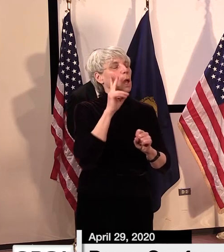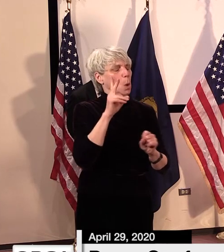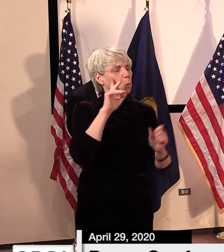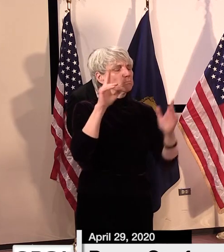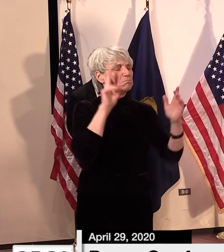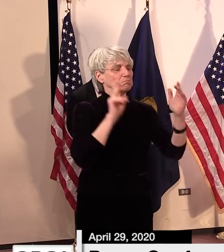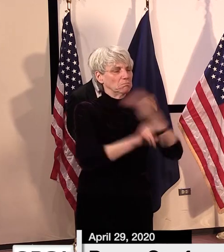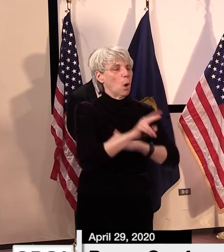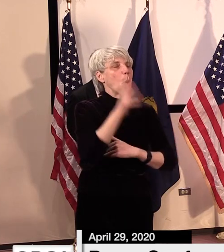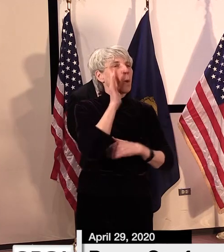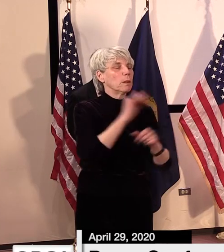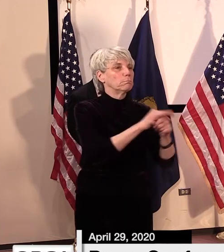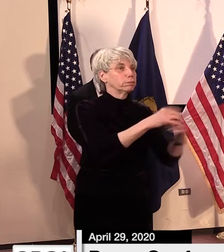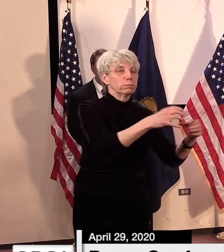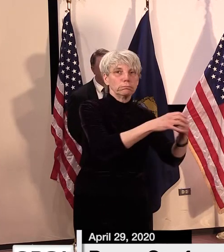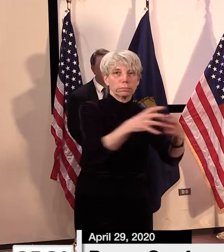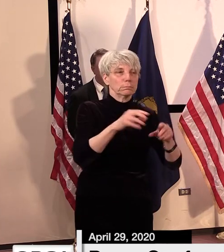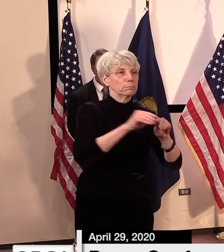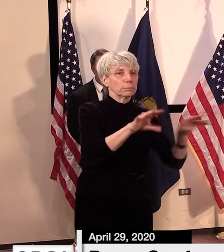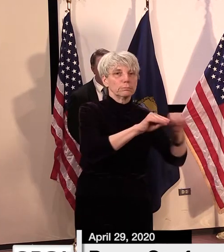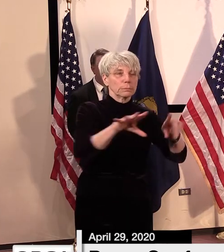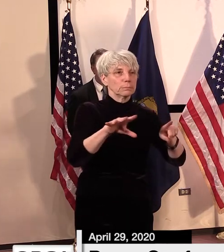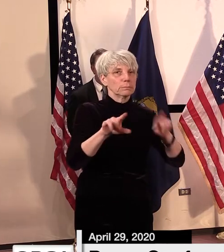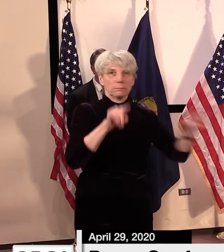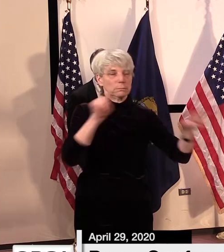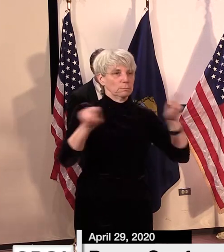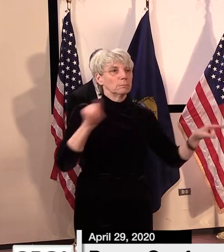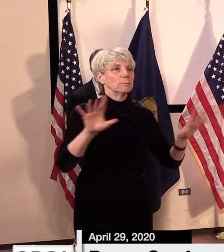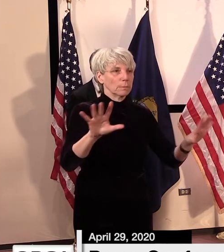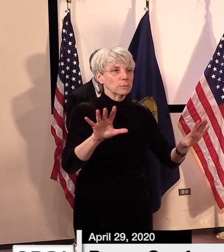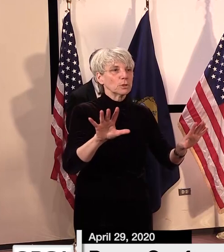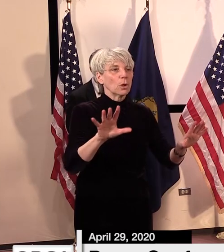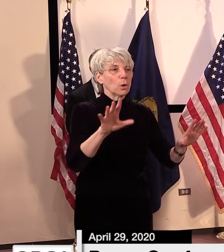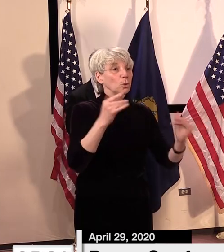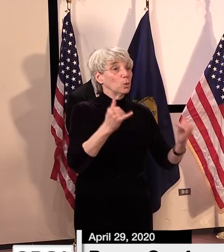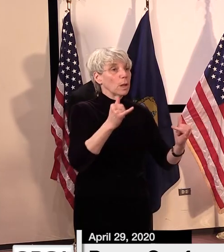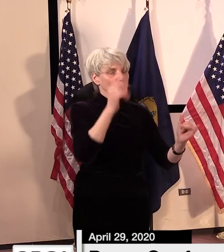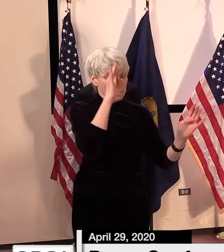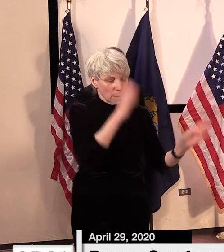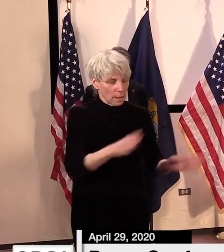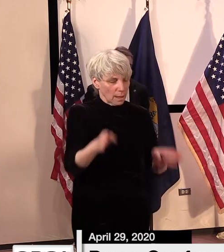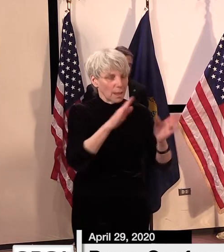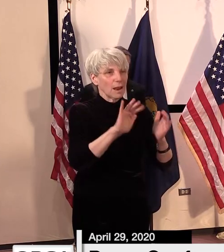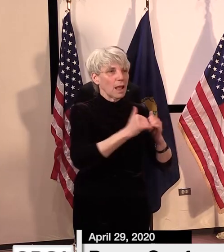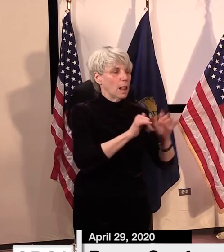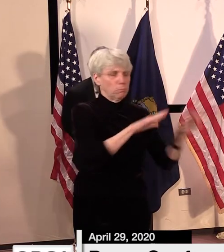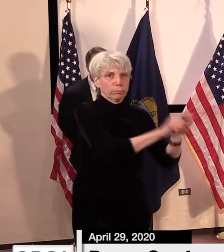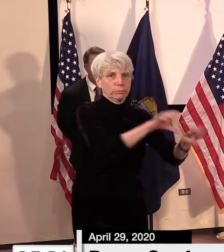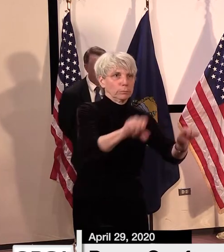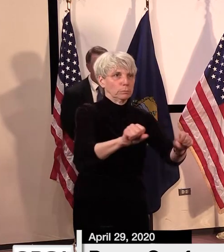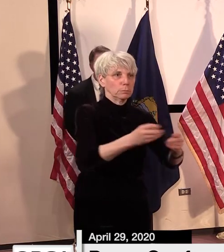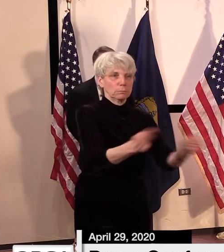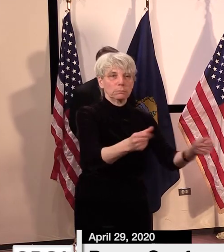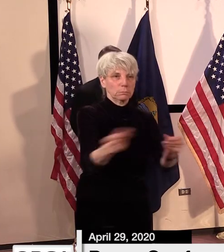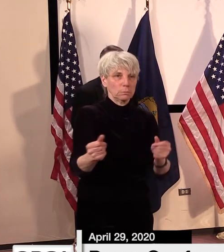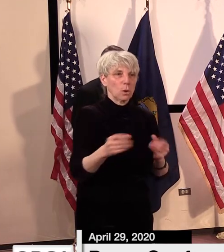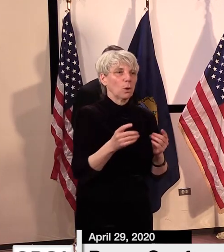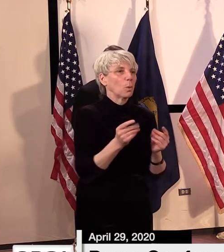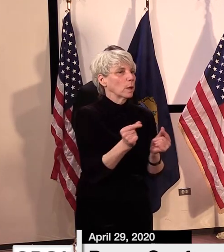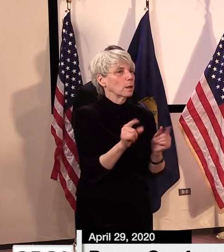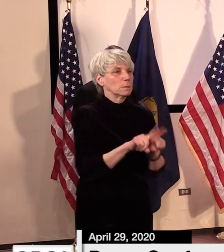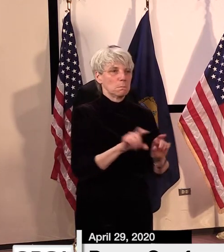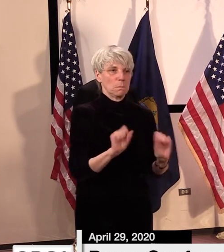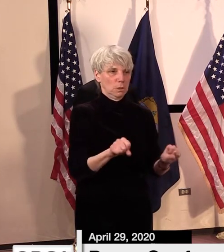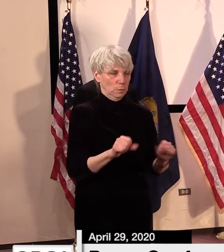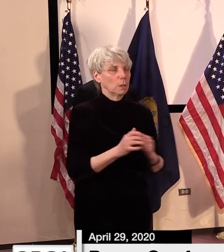disease, and everything we've outlined today is to help us get through those future periods. With regard to the development